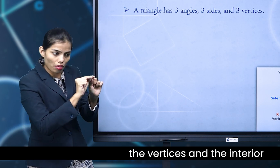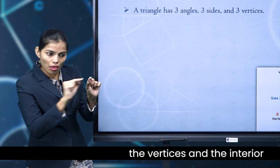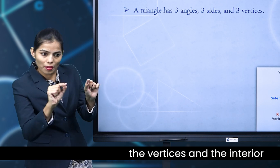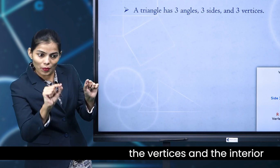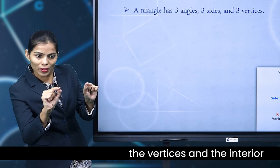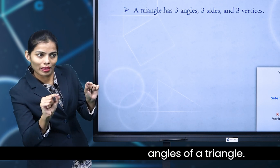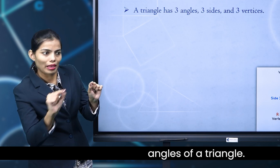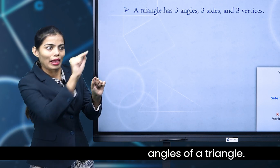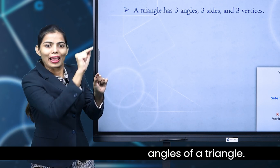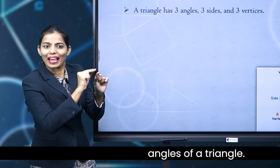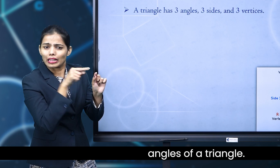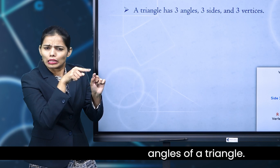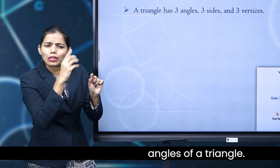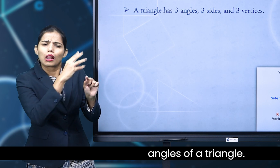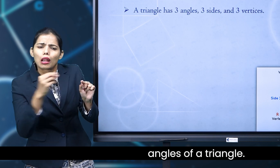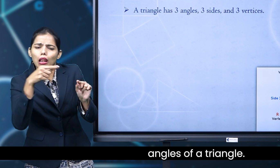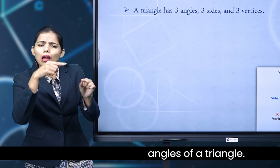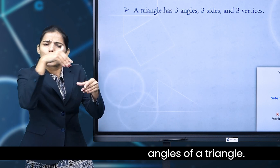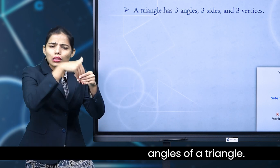the interior angles of a triangle.